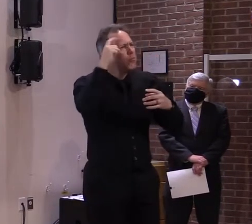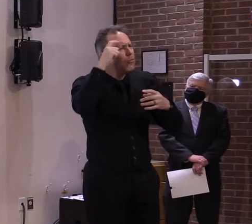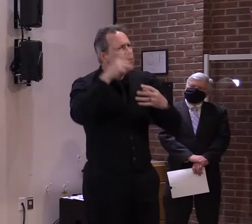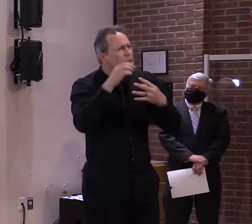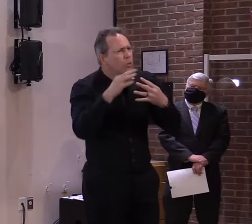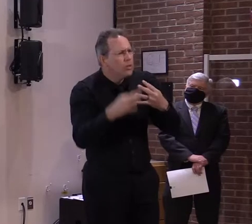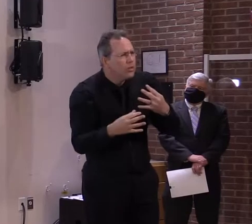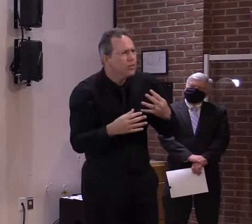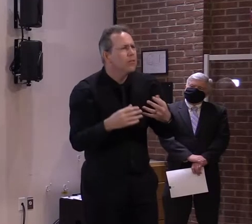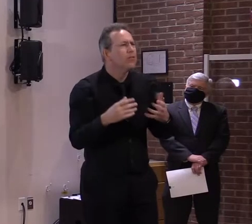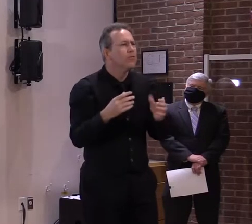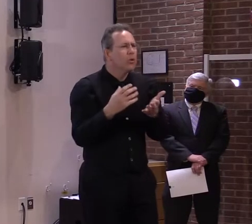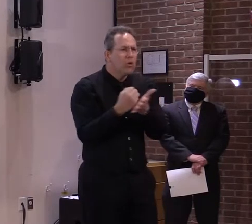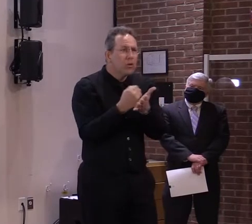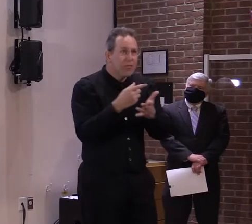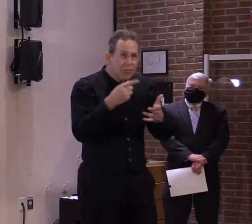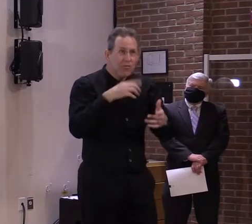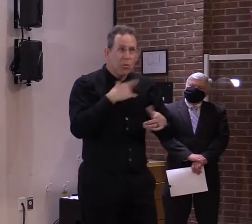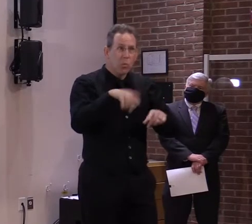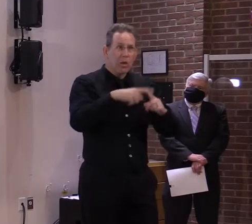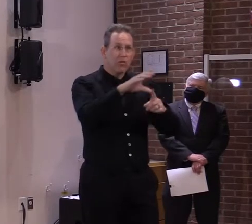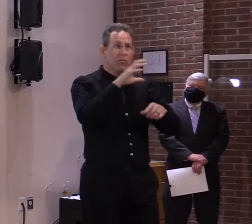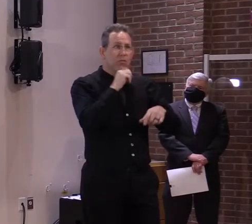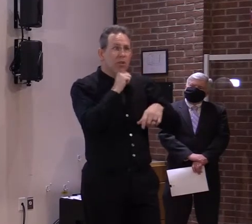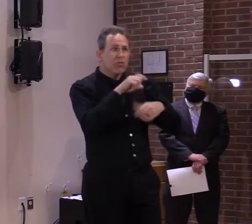vaccinated. Because as I've said